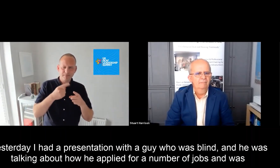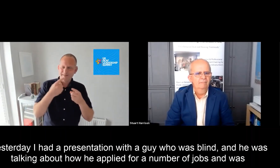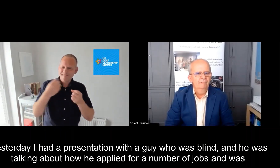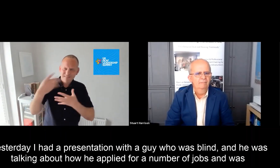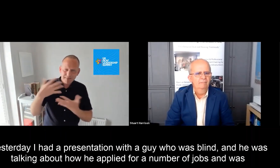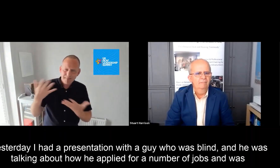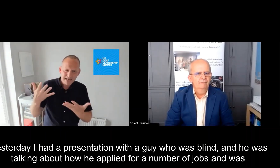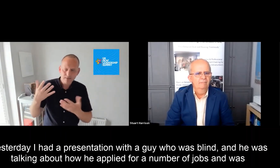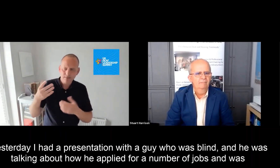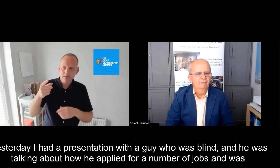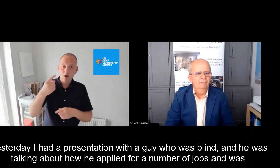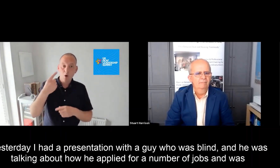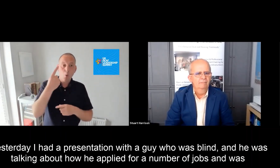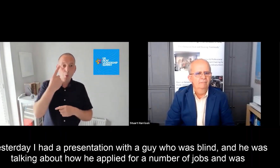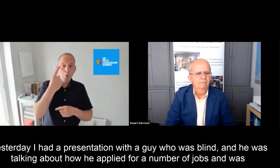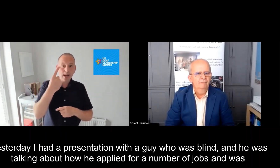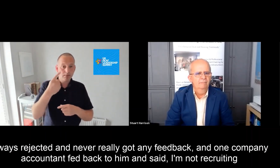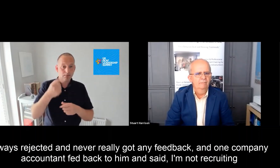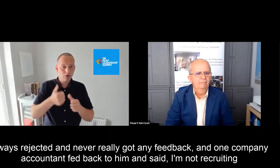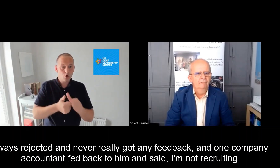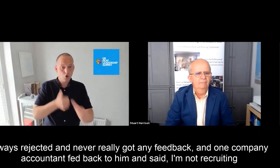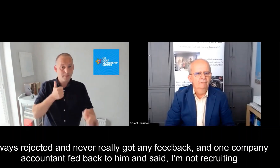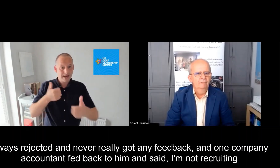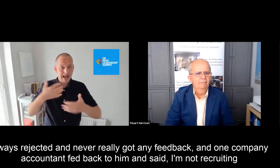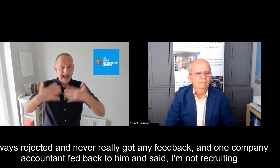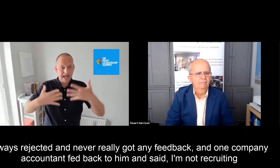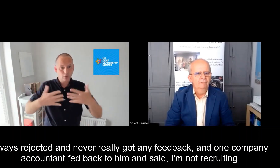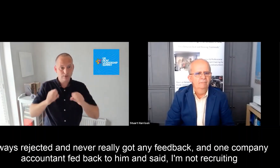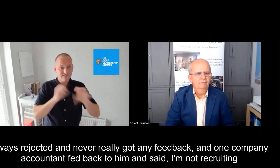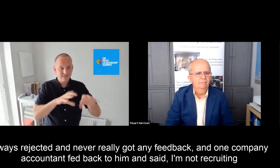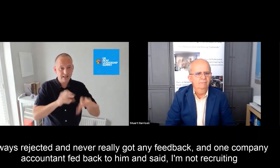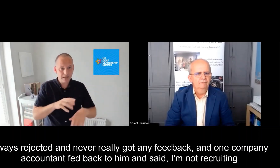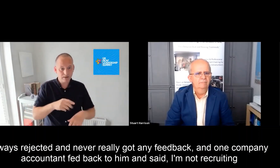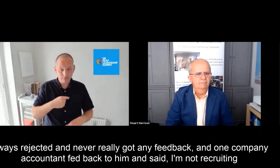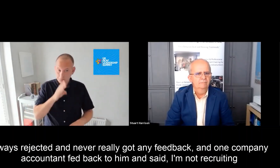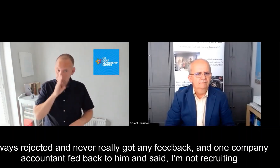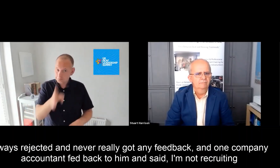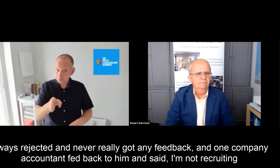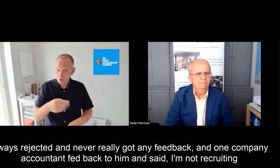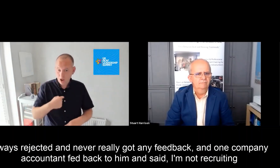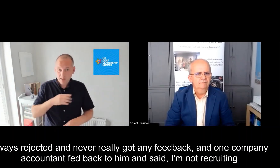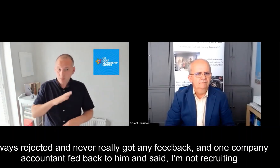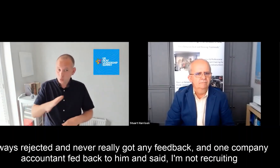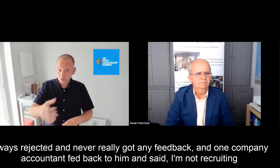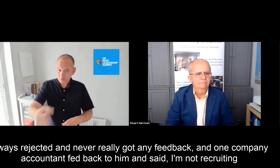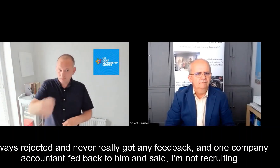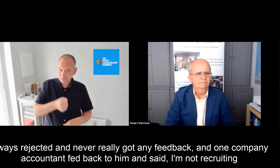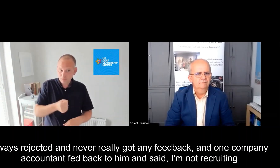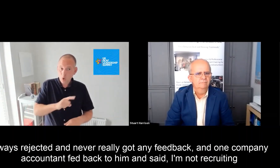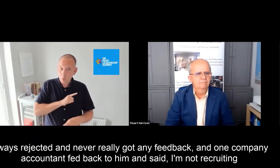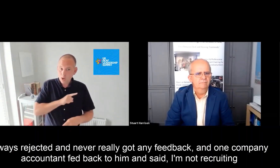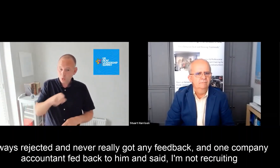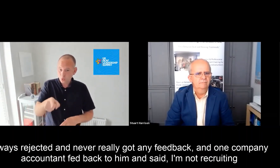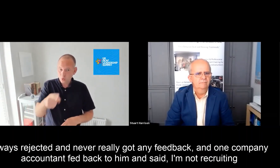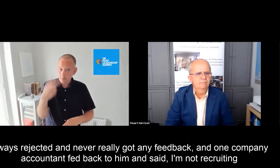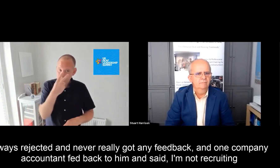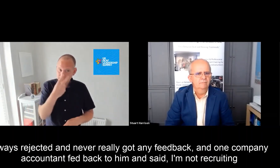applied for a number of jobs and was always rejected and never really got any feedback. And one company accountant fed back to him and said, I'm